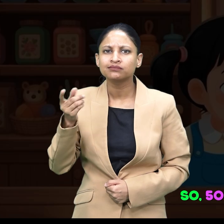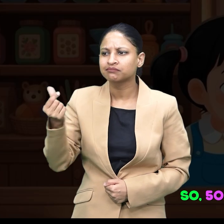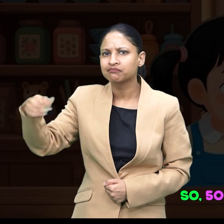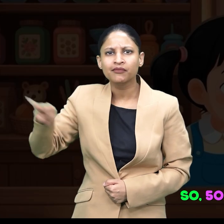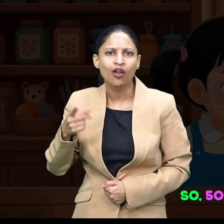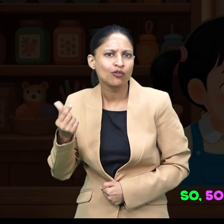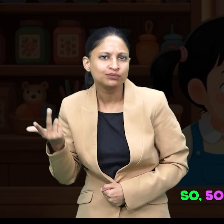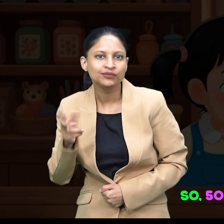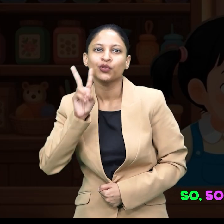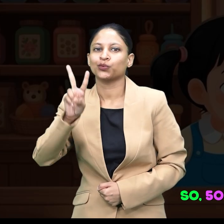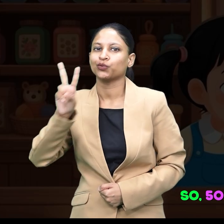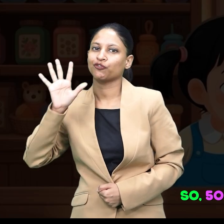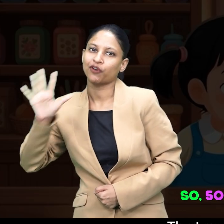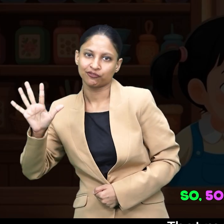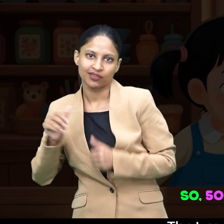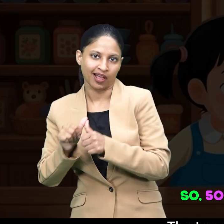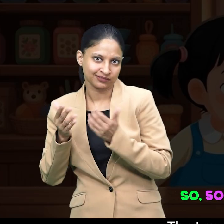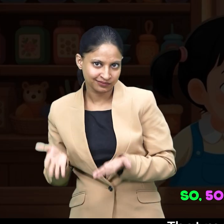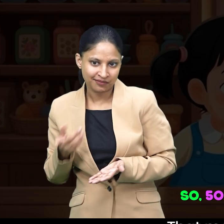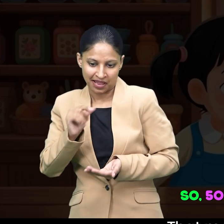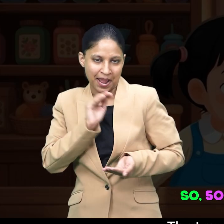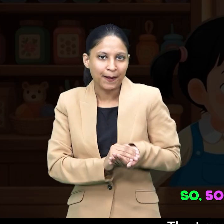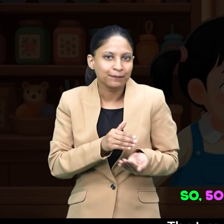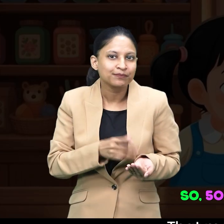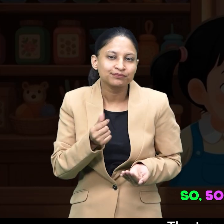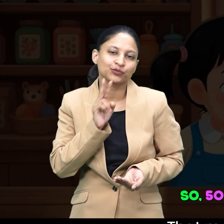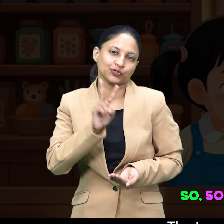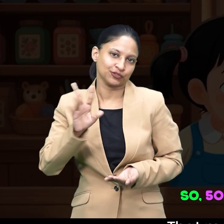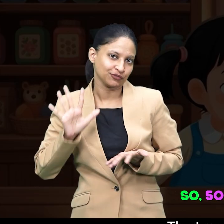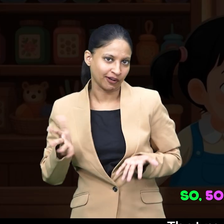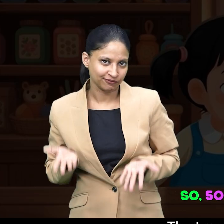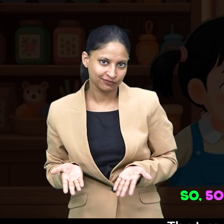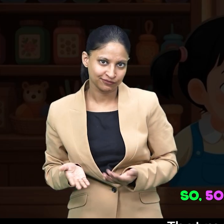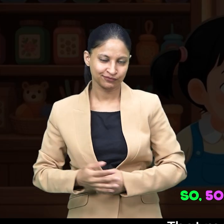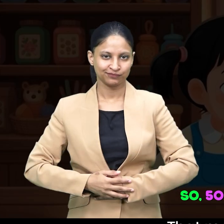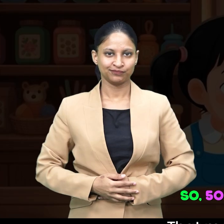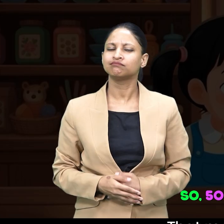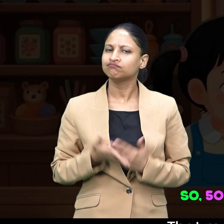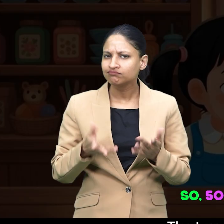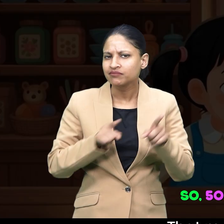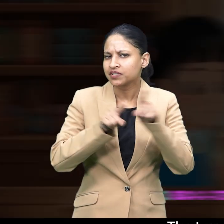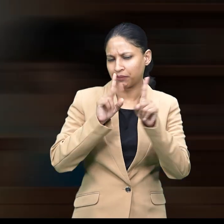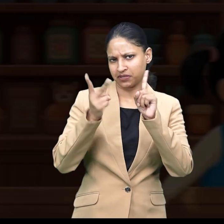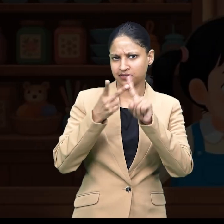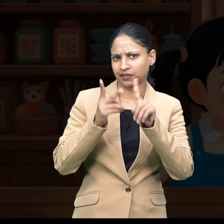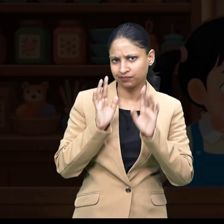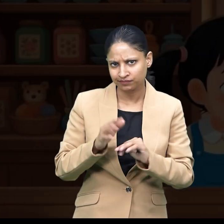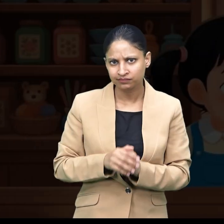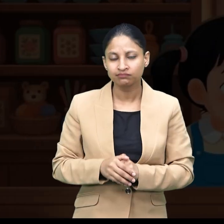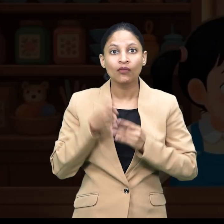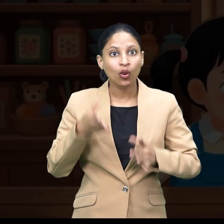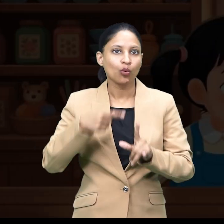to 225. That means you still have rupees 225 left. Example